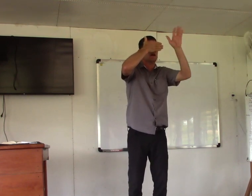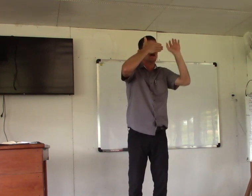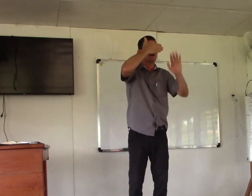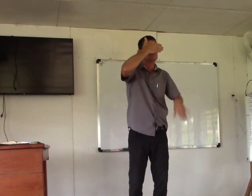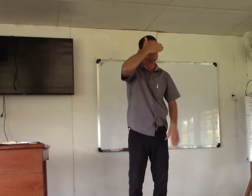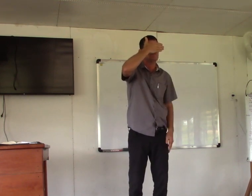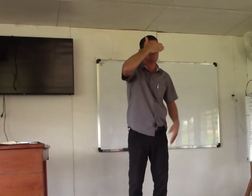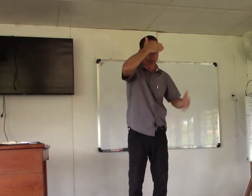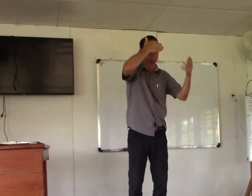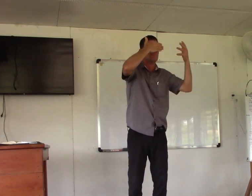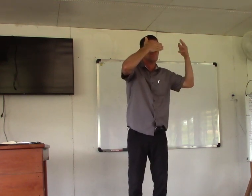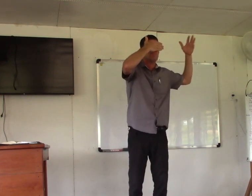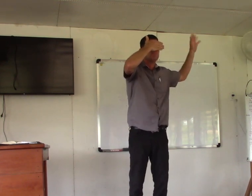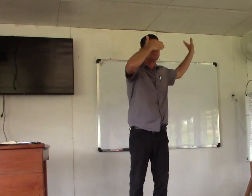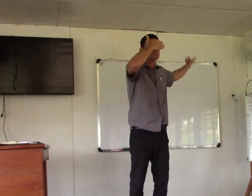God